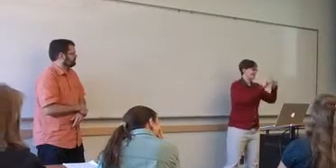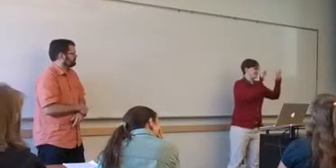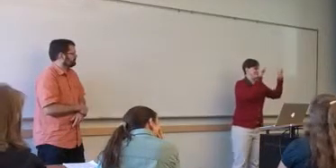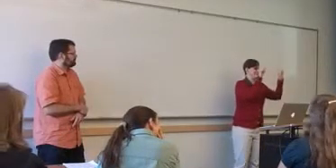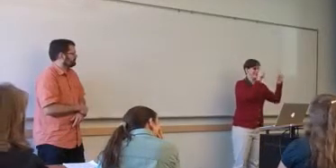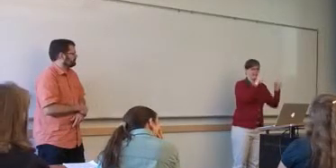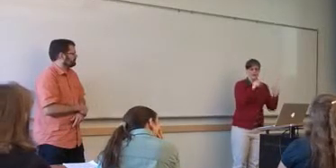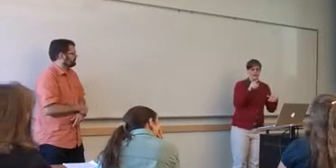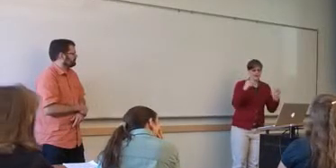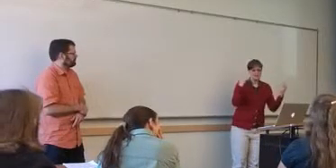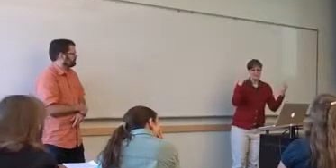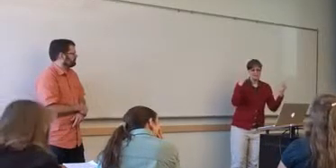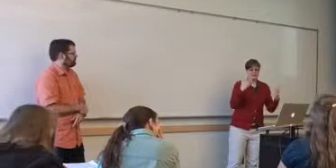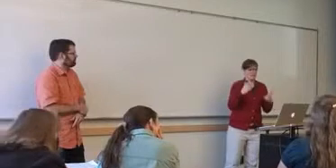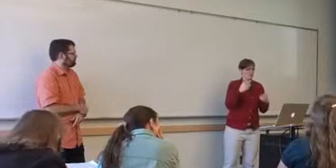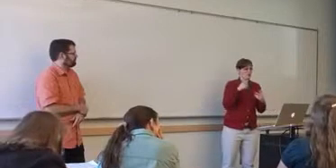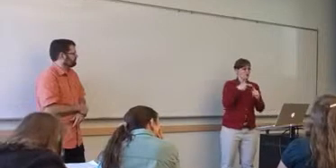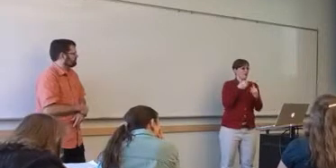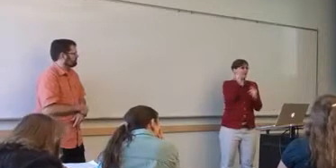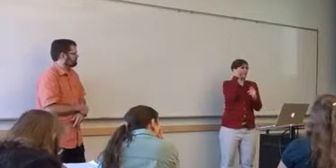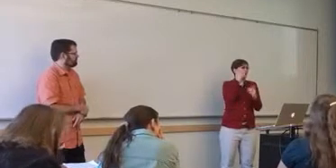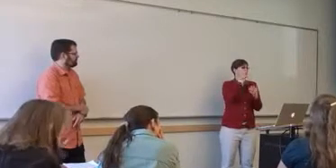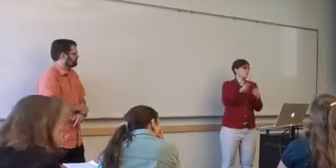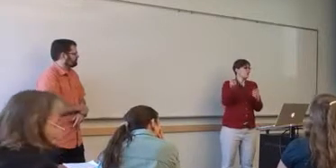totally different than ours. Same with any other country.